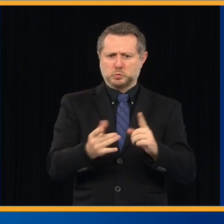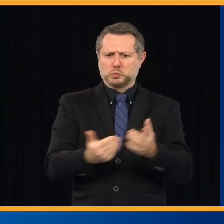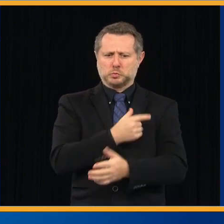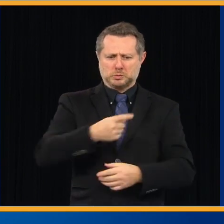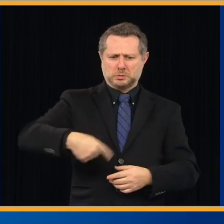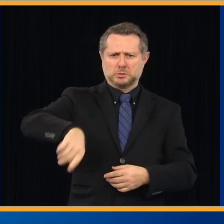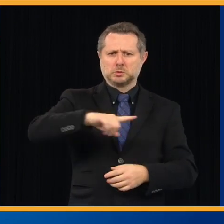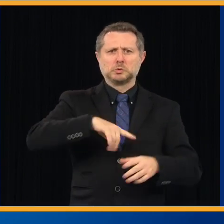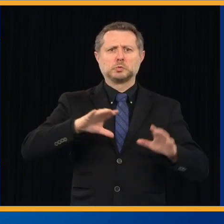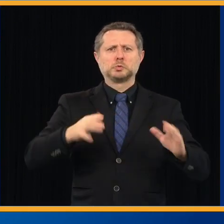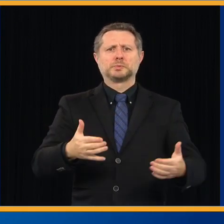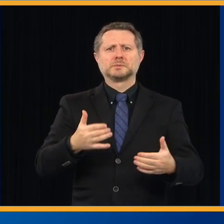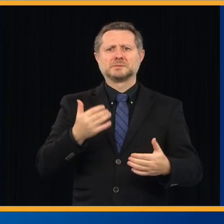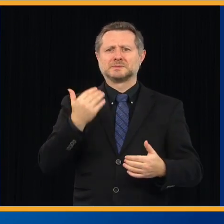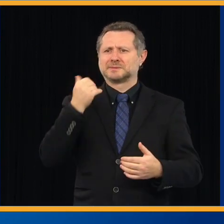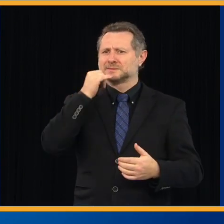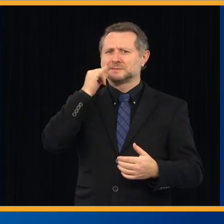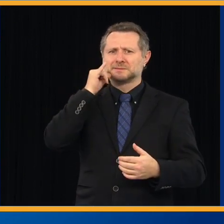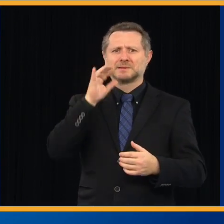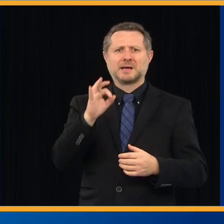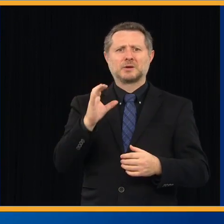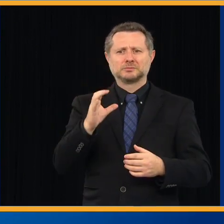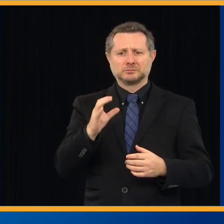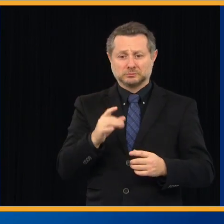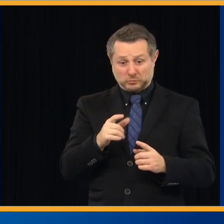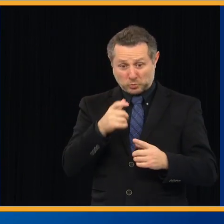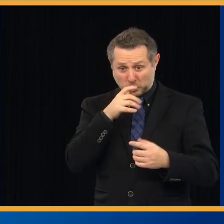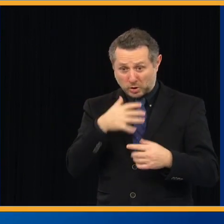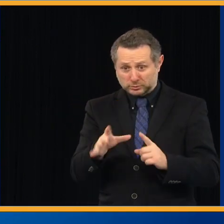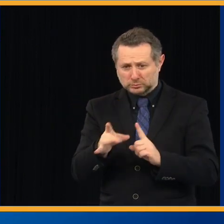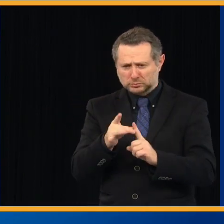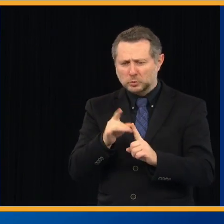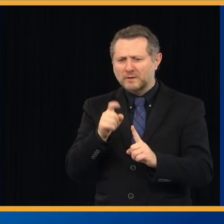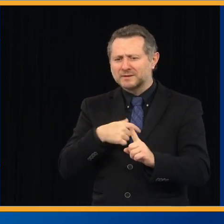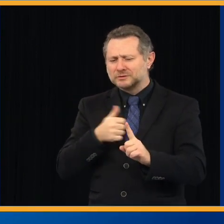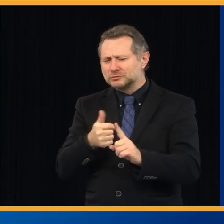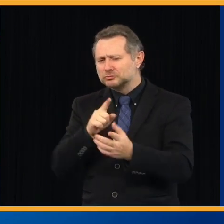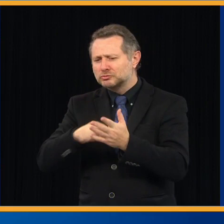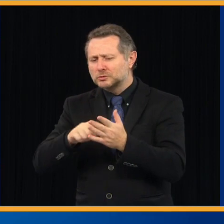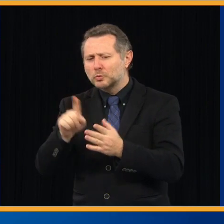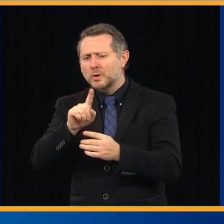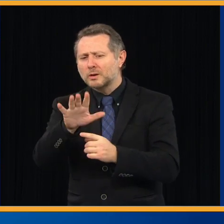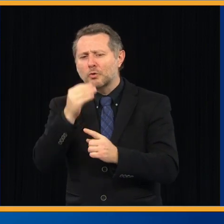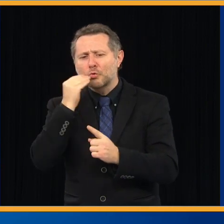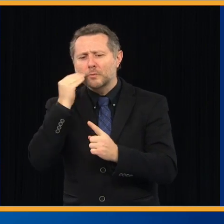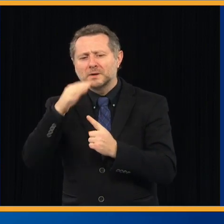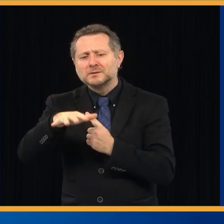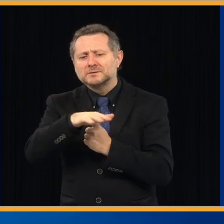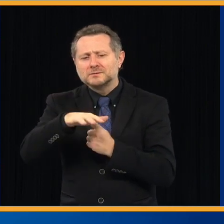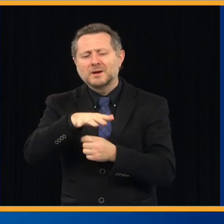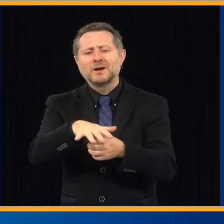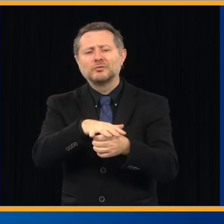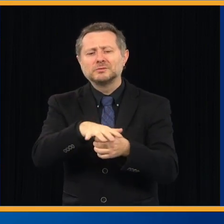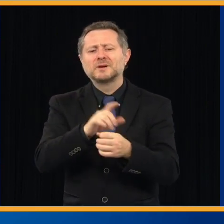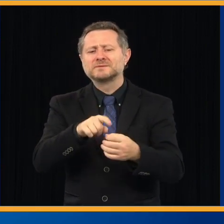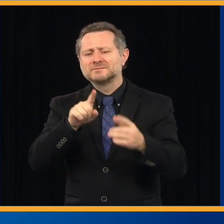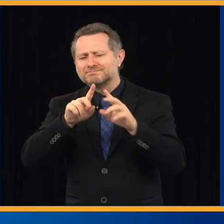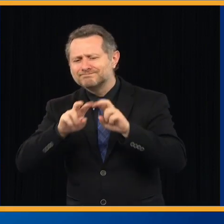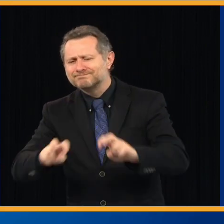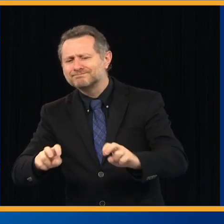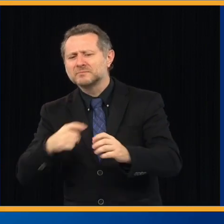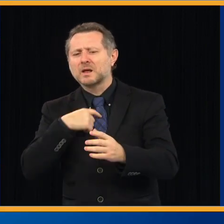then get to those areas, get to those places, get to those people to try to target our attack. If you